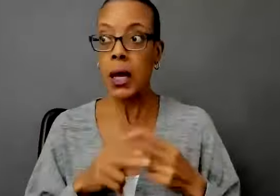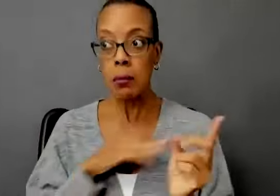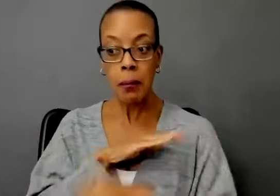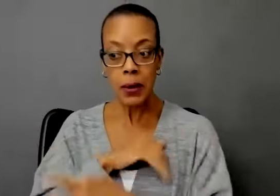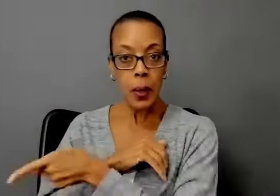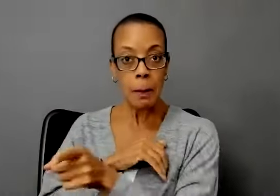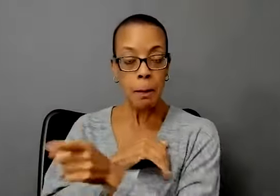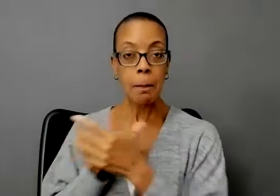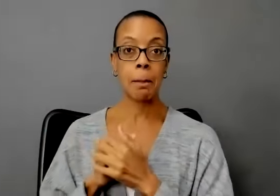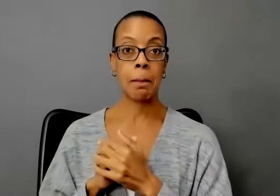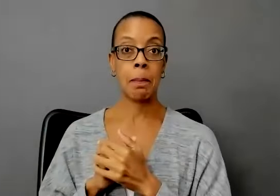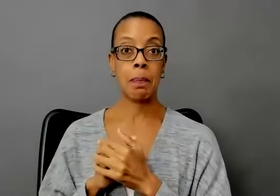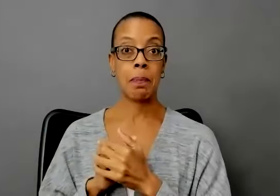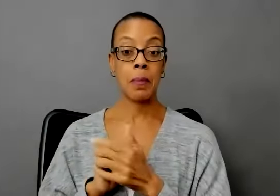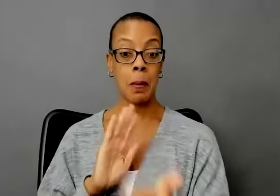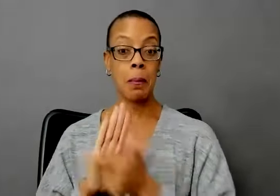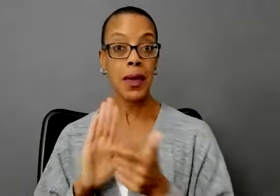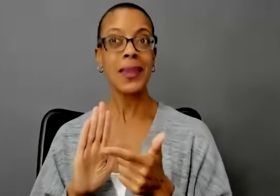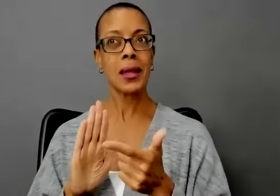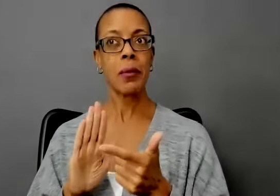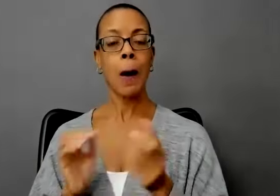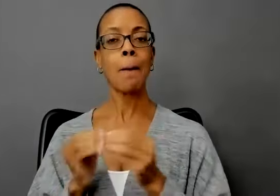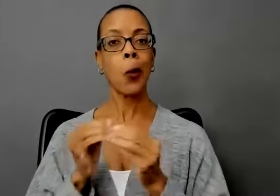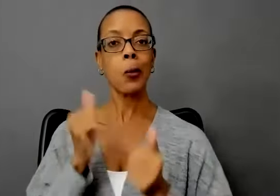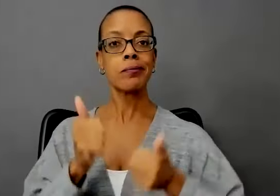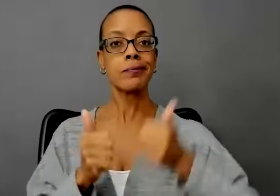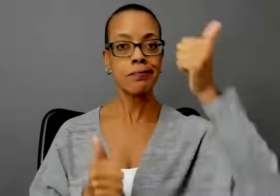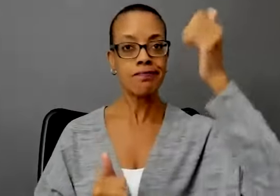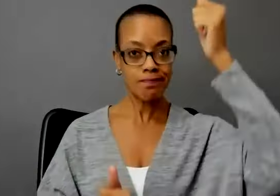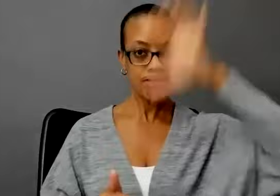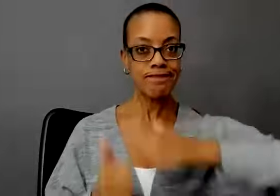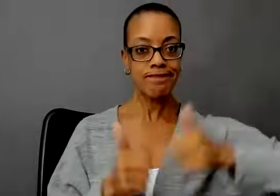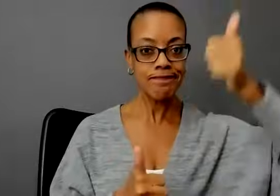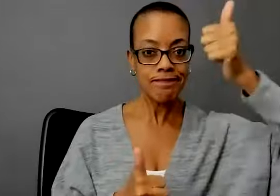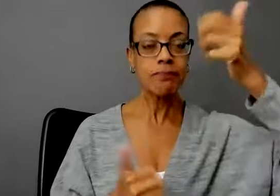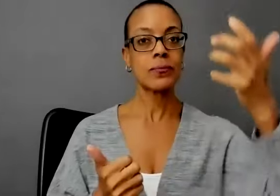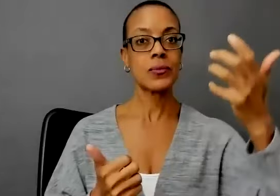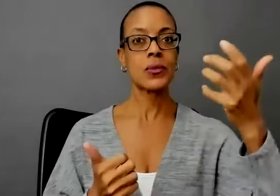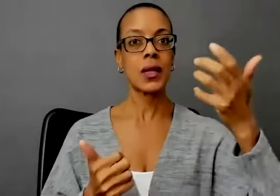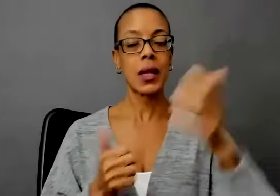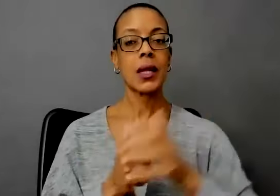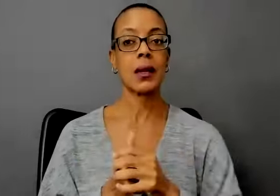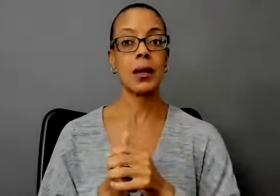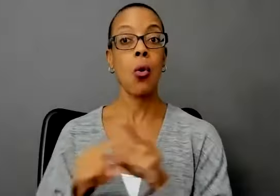Unwanted bans can be paternalistic, and imposing restrictions without consent can restrict a victim complainant's freedom of